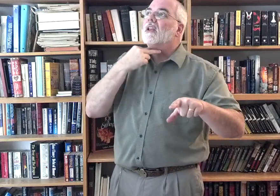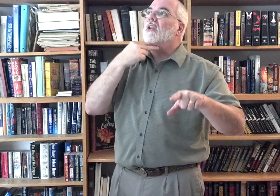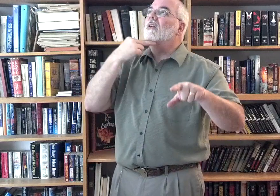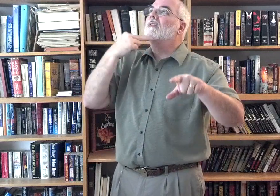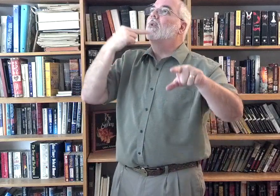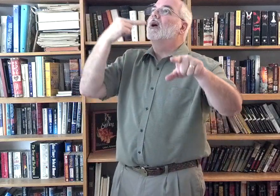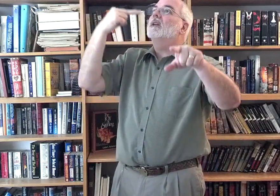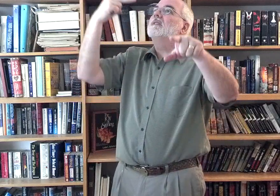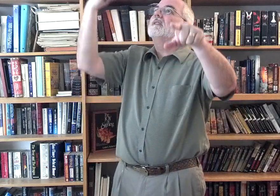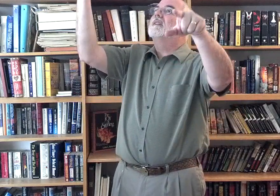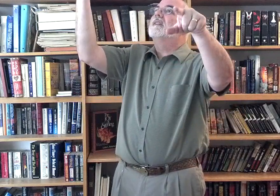Your voice.